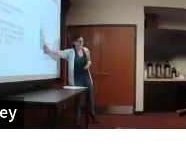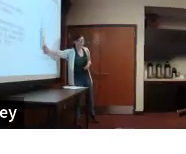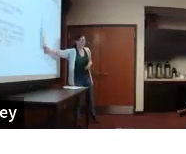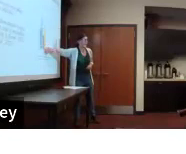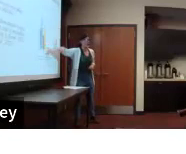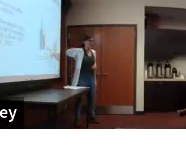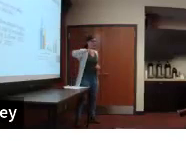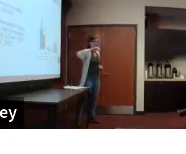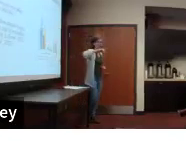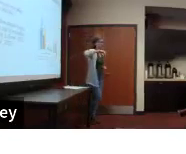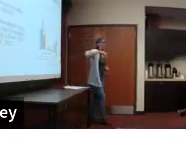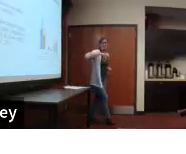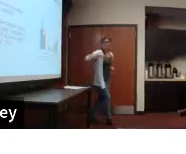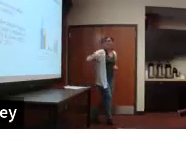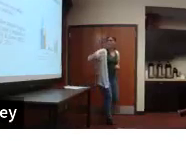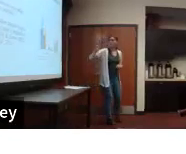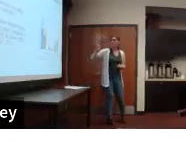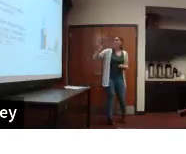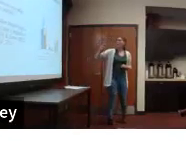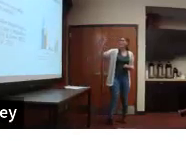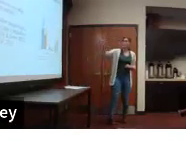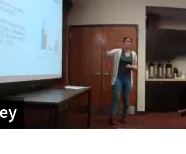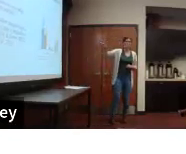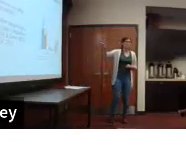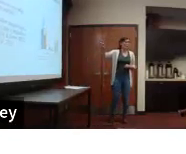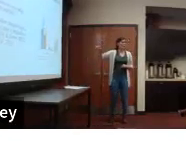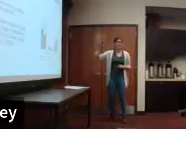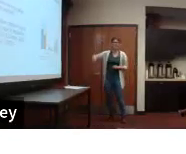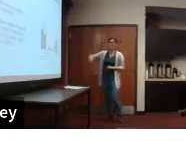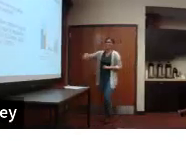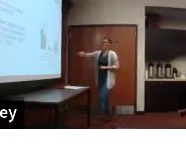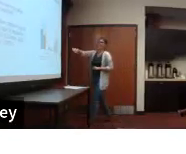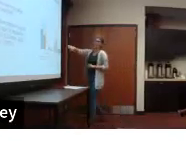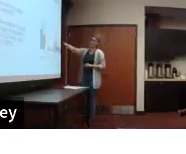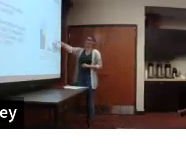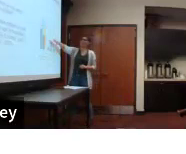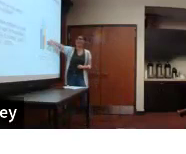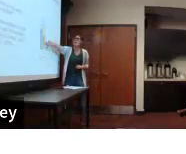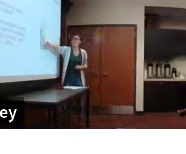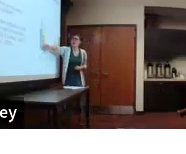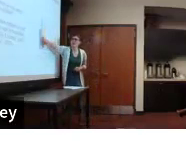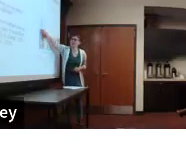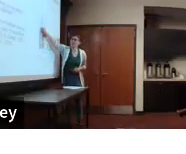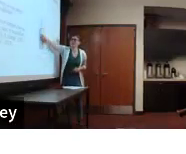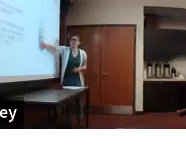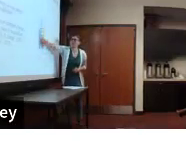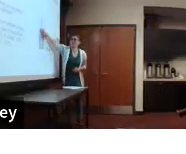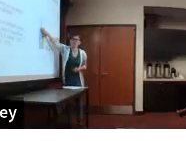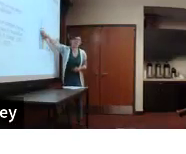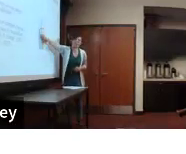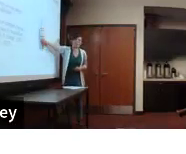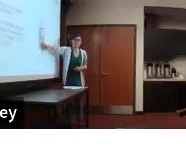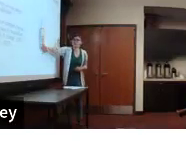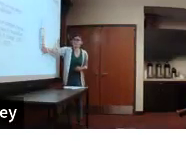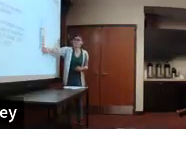use lexical signs, meaning noun phrases, to introduce entities. we have the native signing